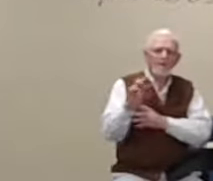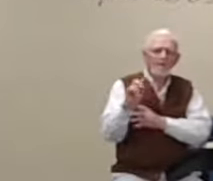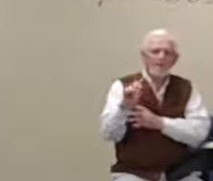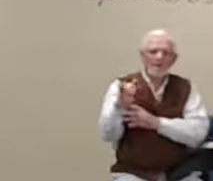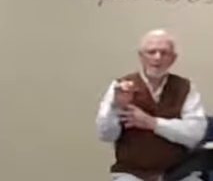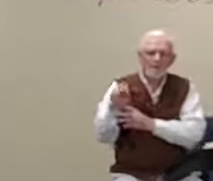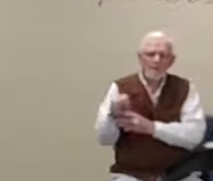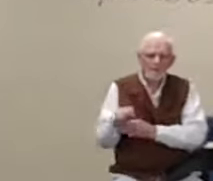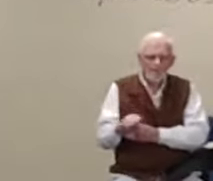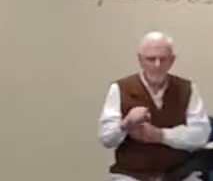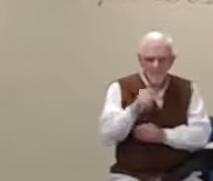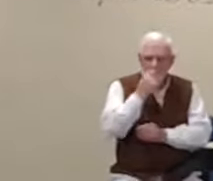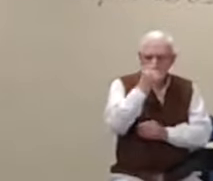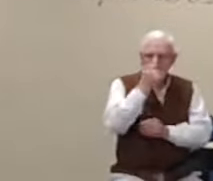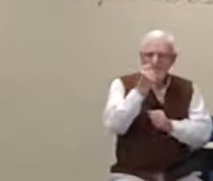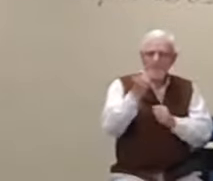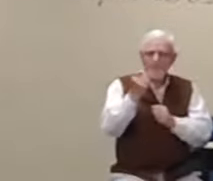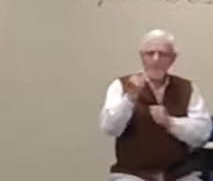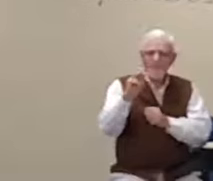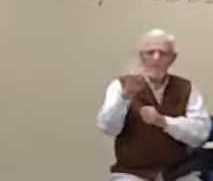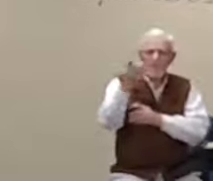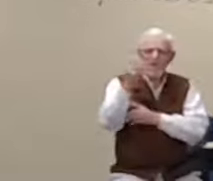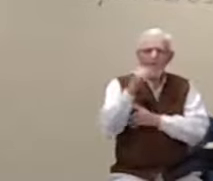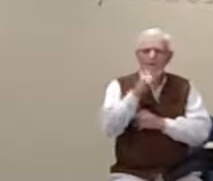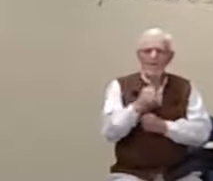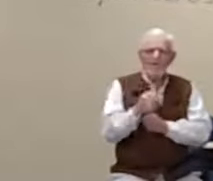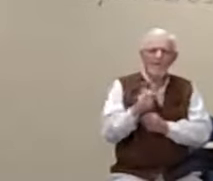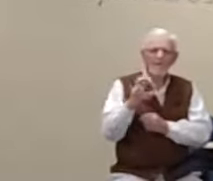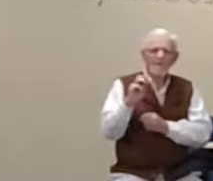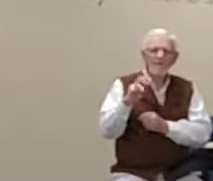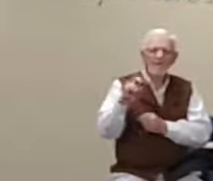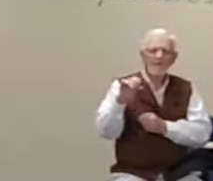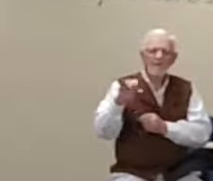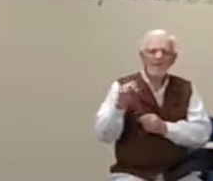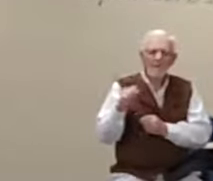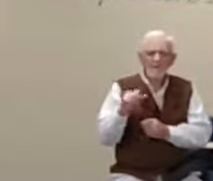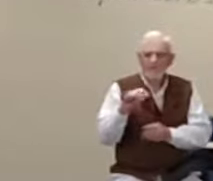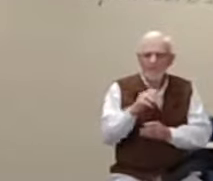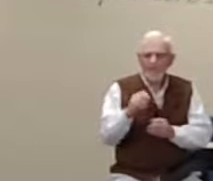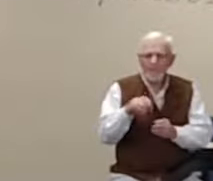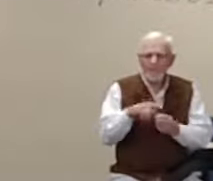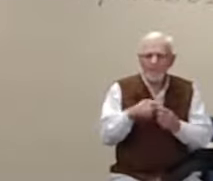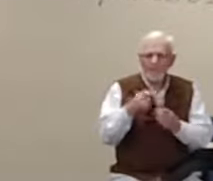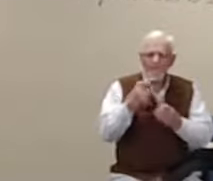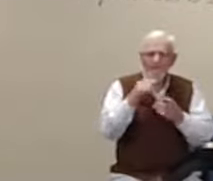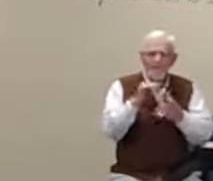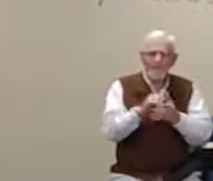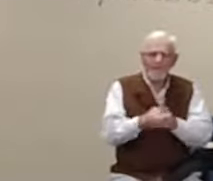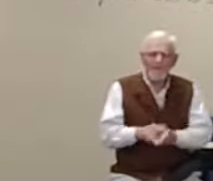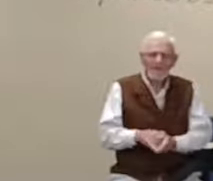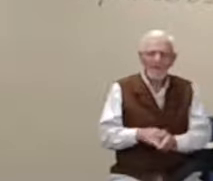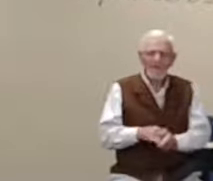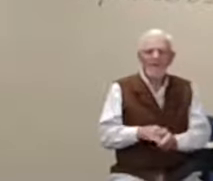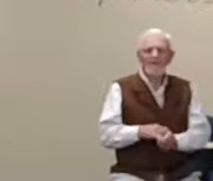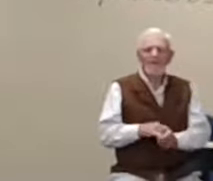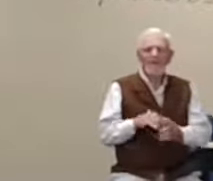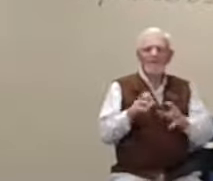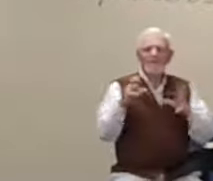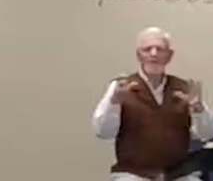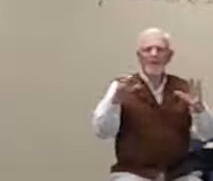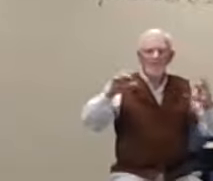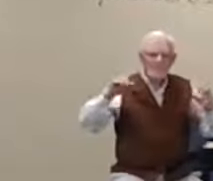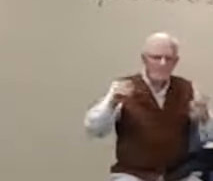stinks. You know, God's not a communist. He's just not, all right? And whenever I say that, I love to say that in big crowds, and we